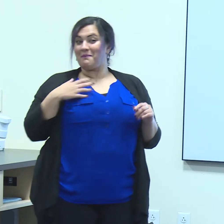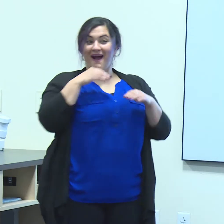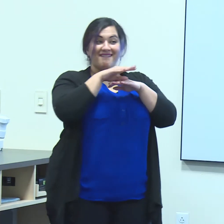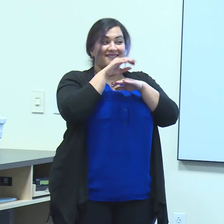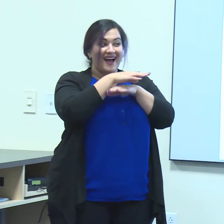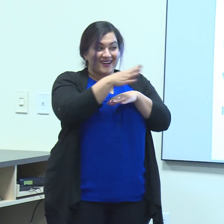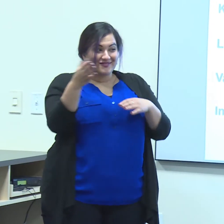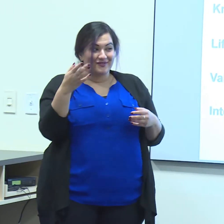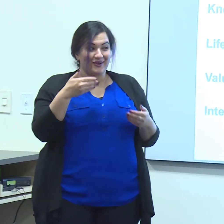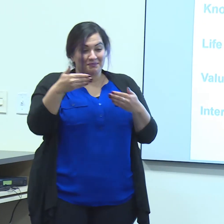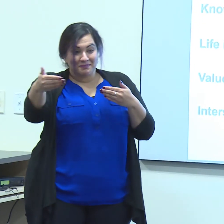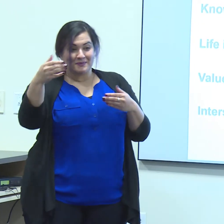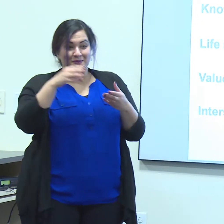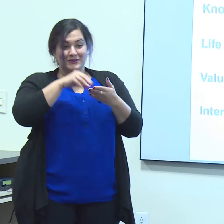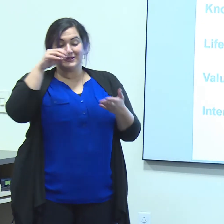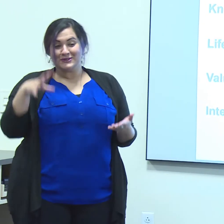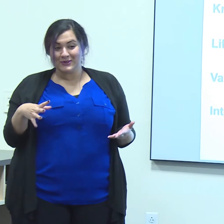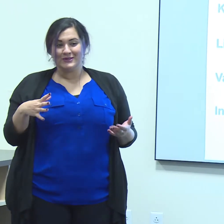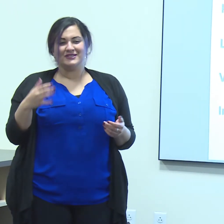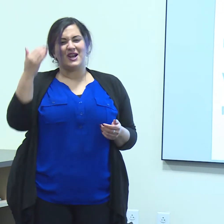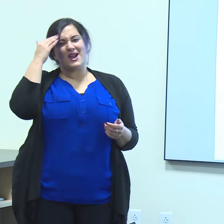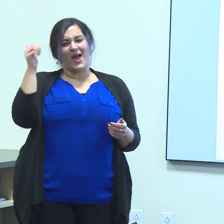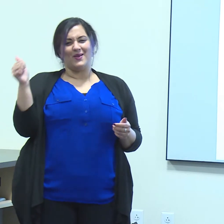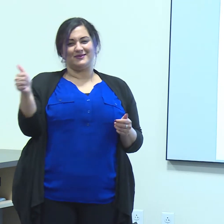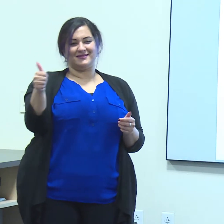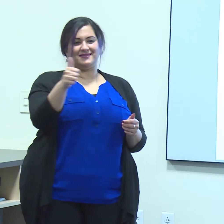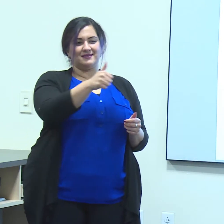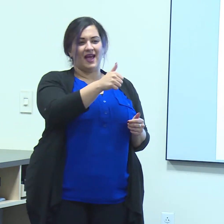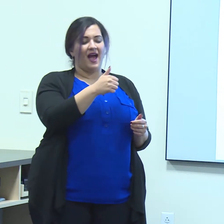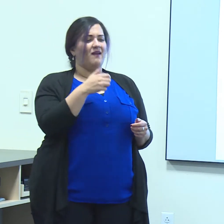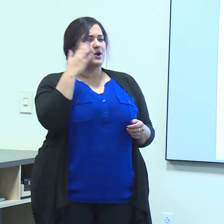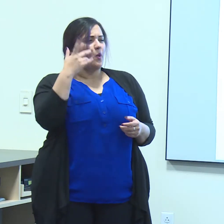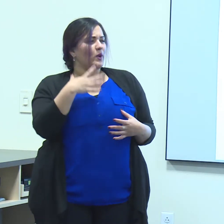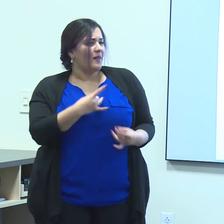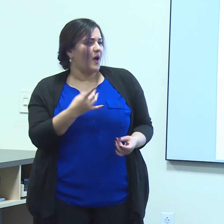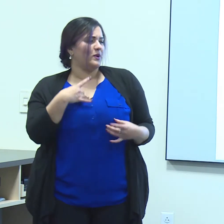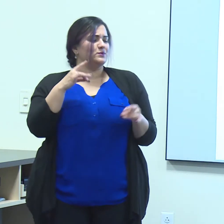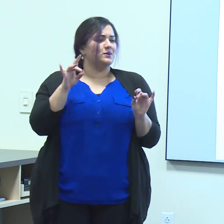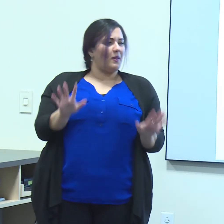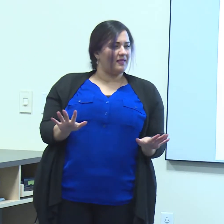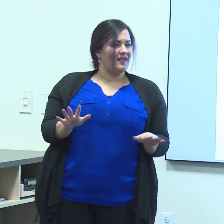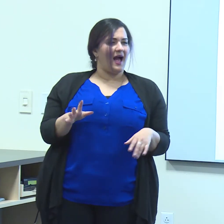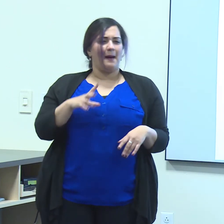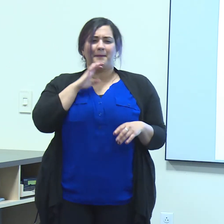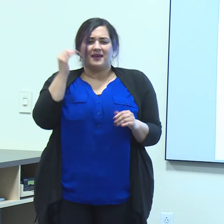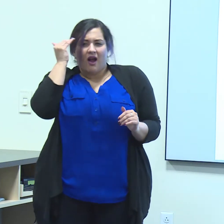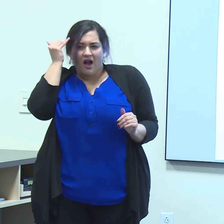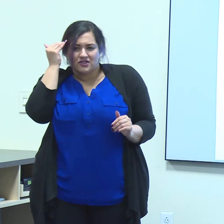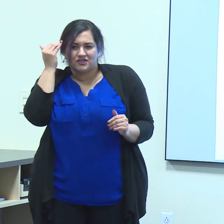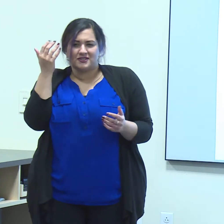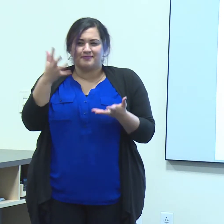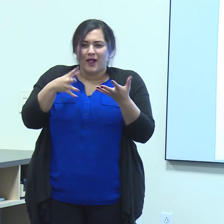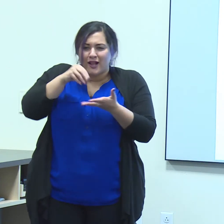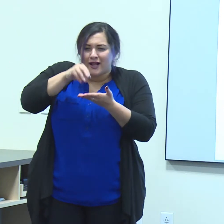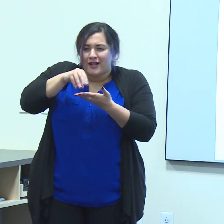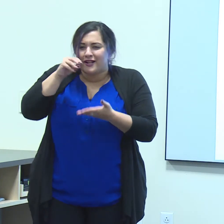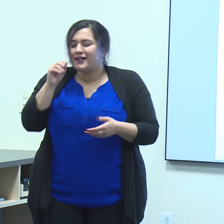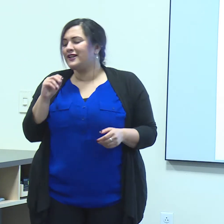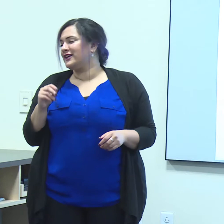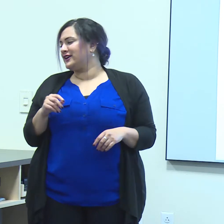So my advice for current and future students, know yourself. Know what you like and don't like. Continue